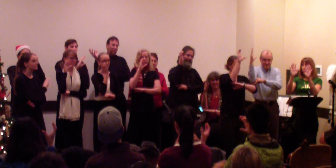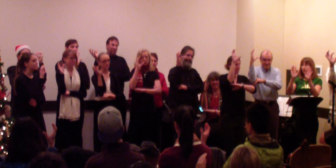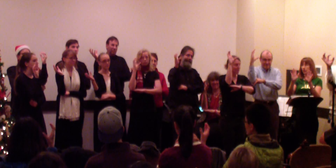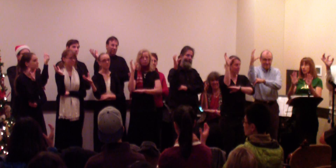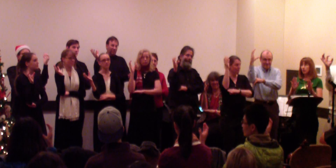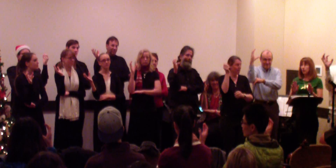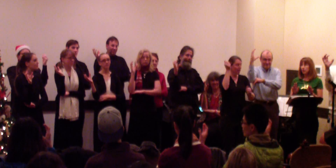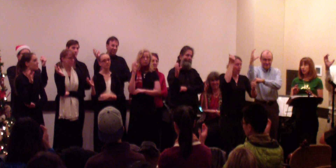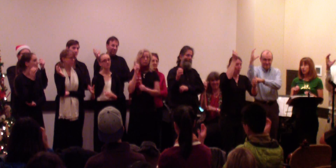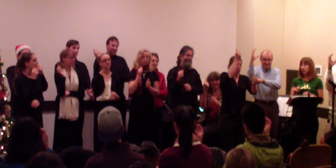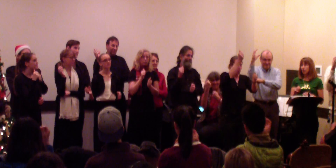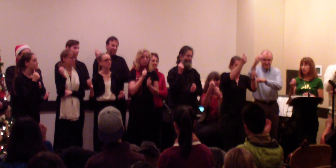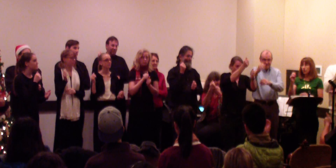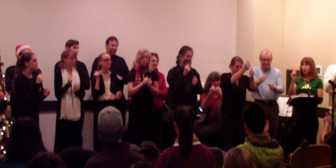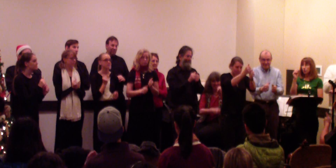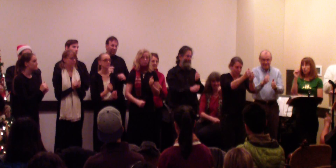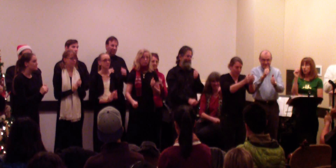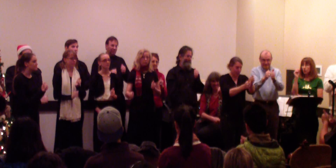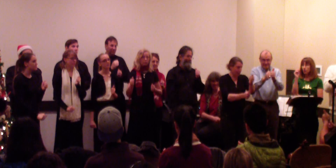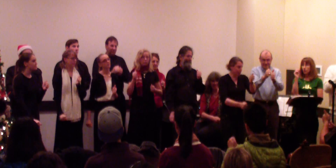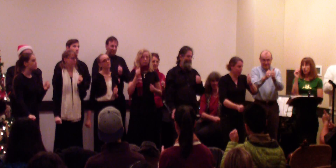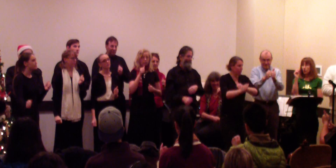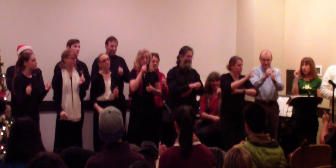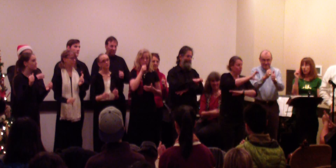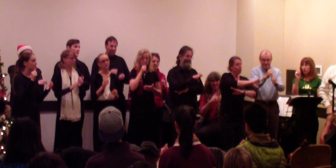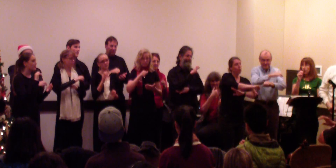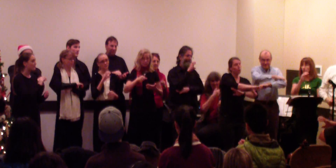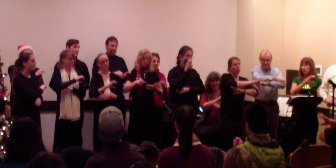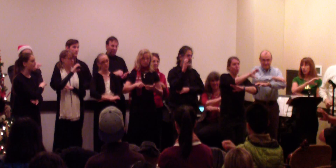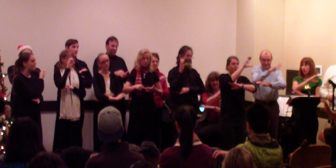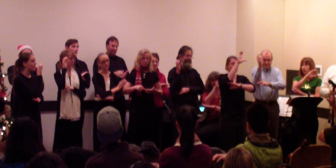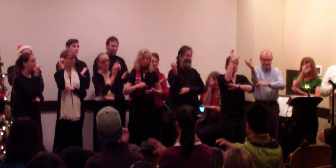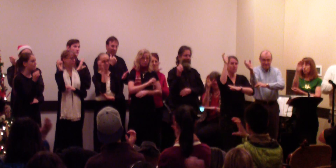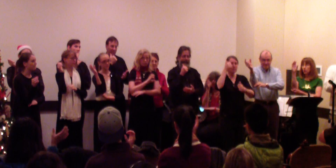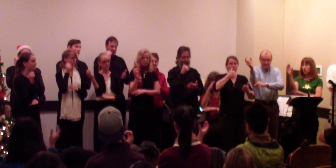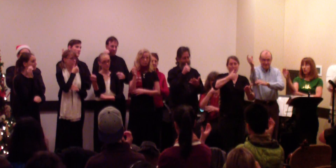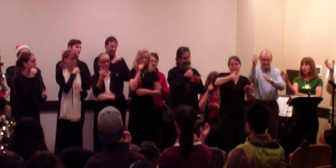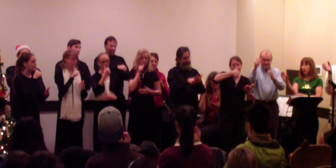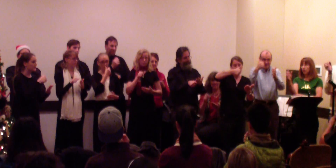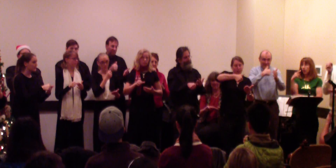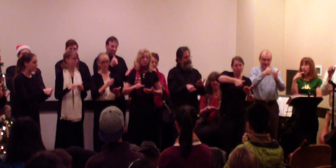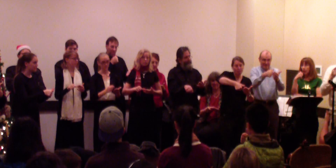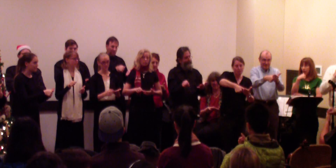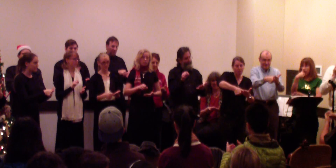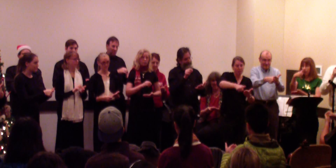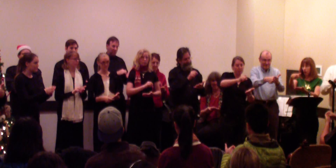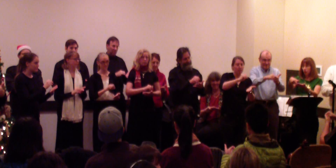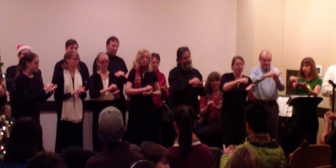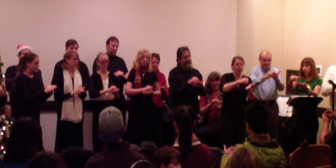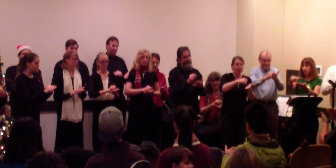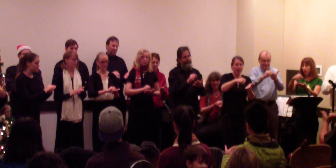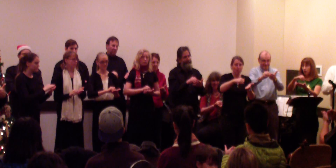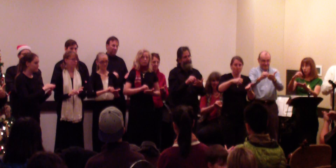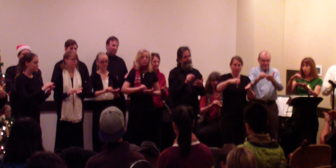Christmas with every Christmas card I